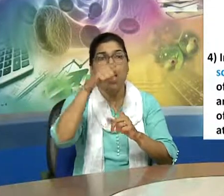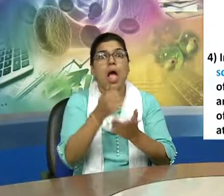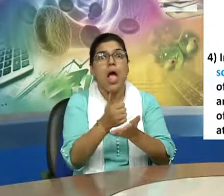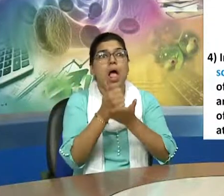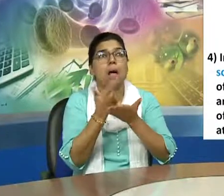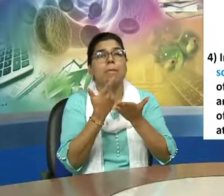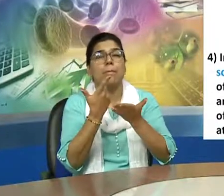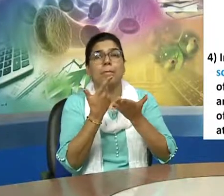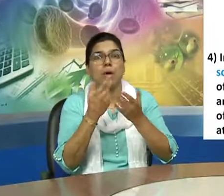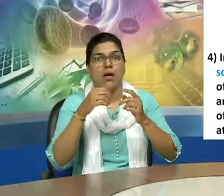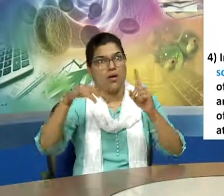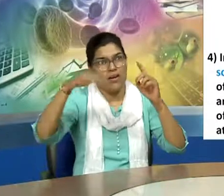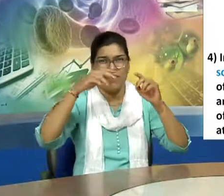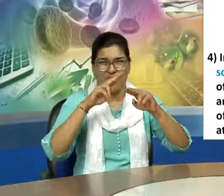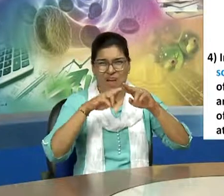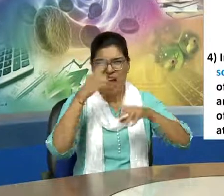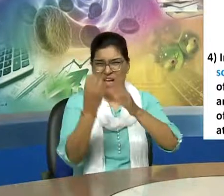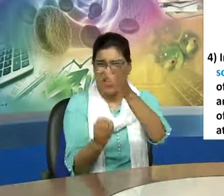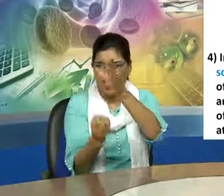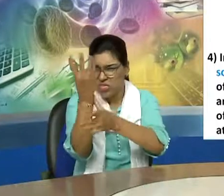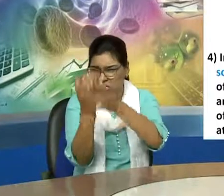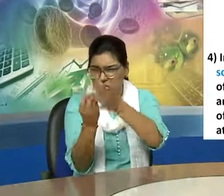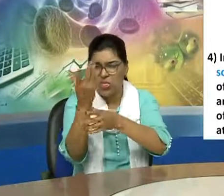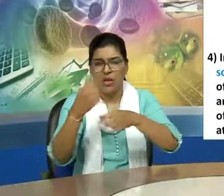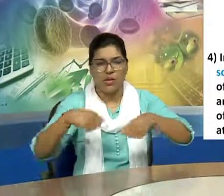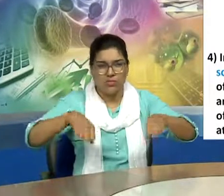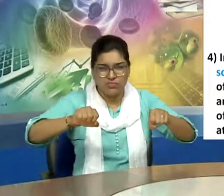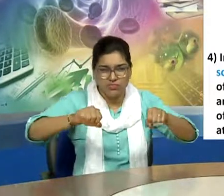Global warming is because of